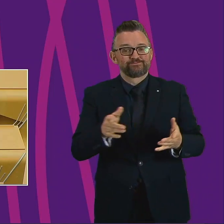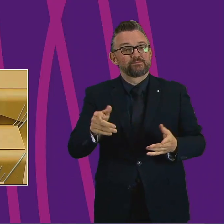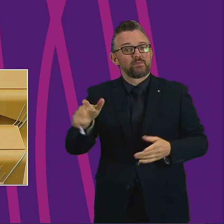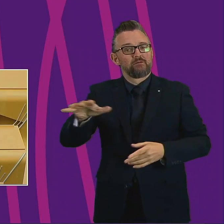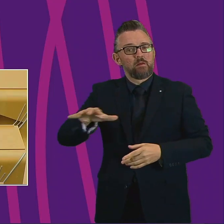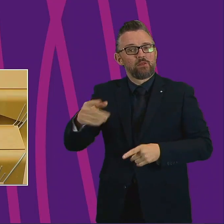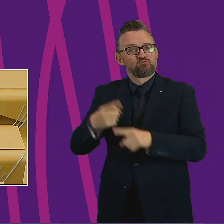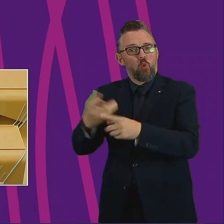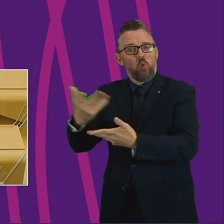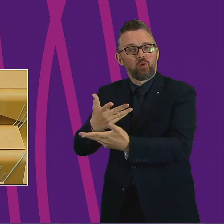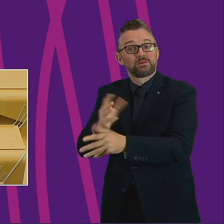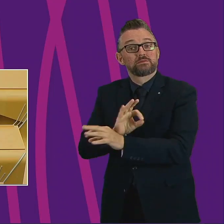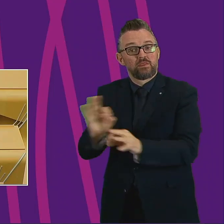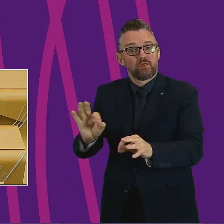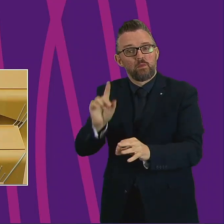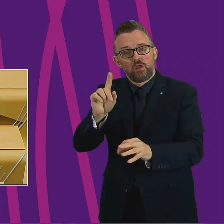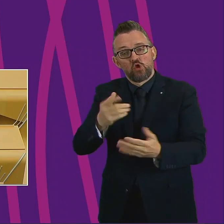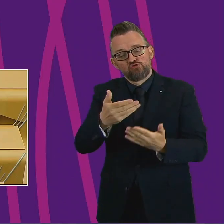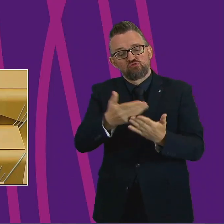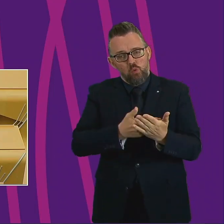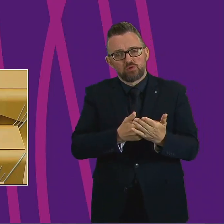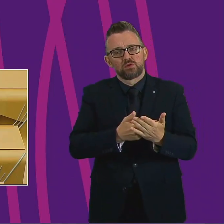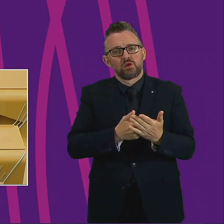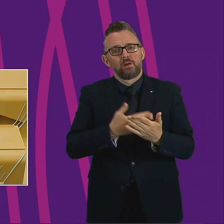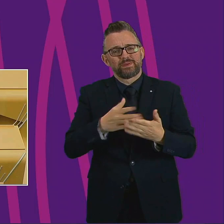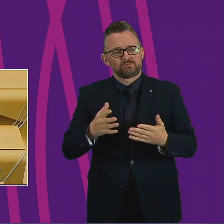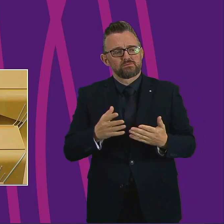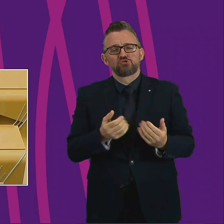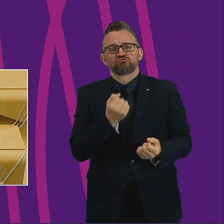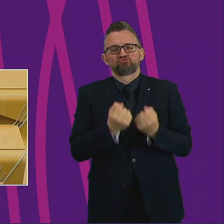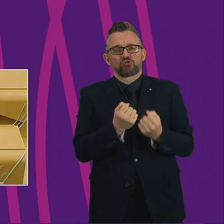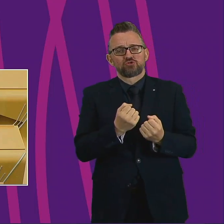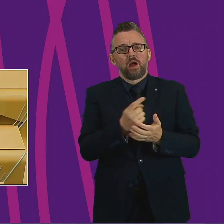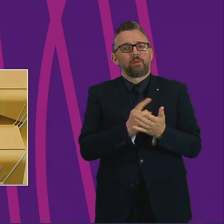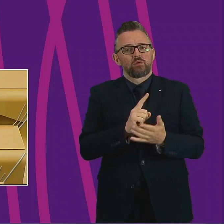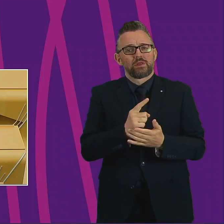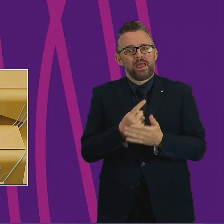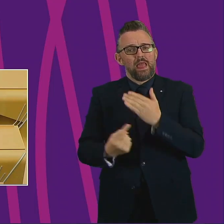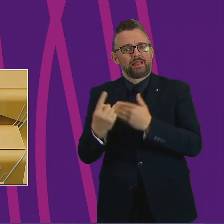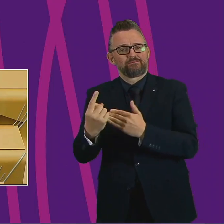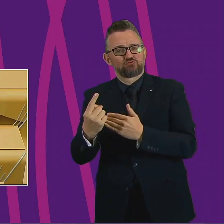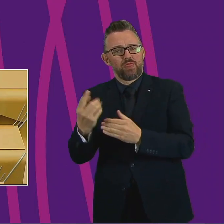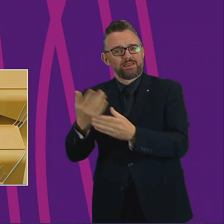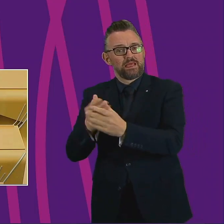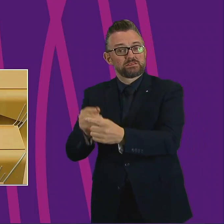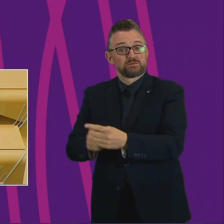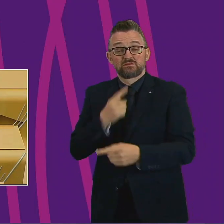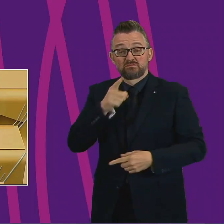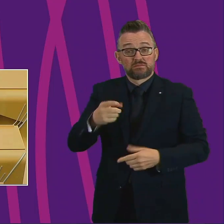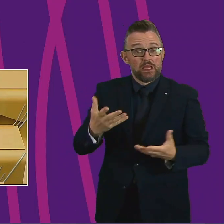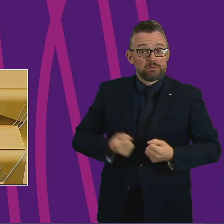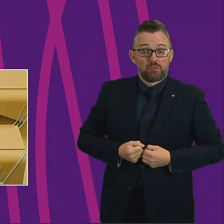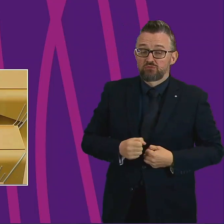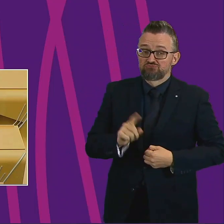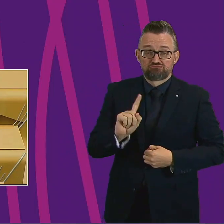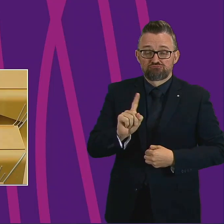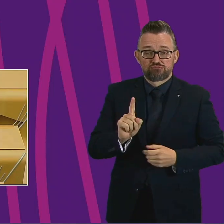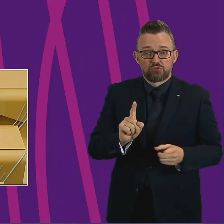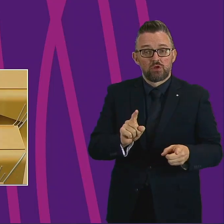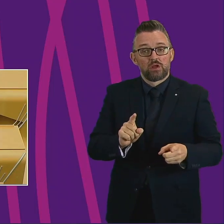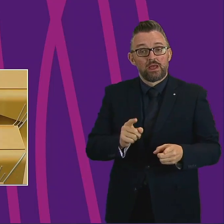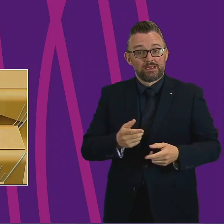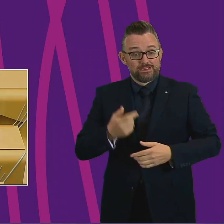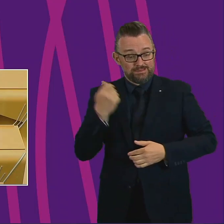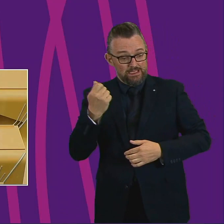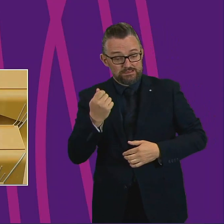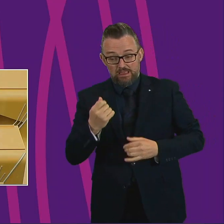families, but at the same time their report does make judgments on individual cases. That isn't acceptable. Success or failure will